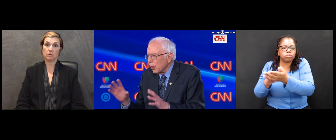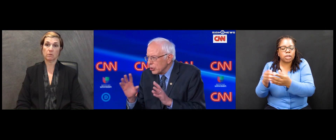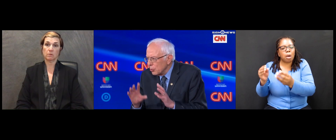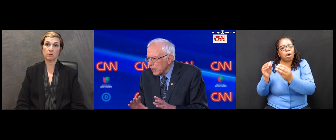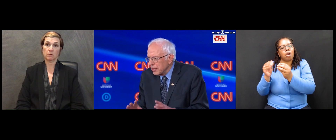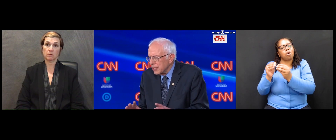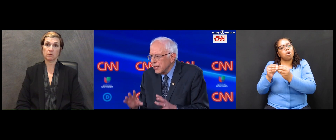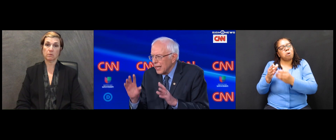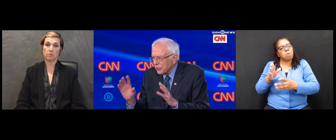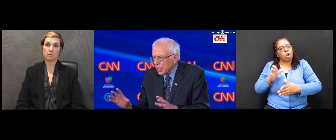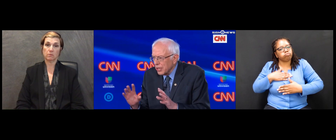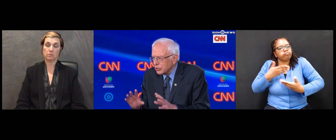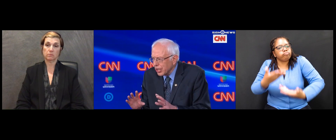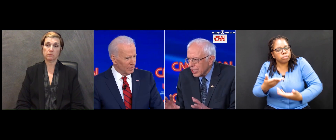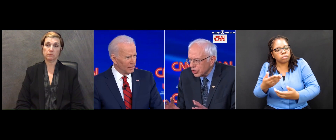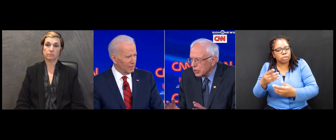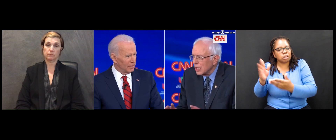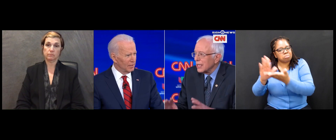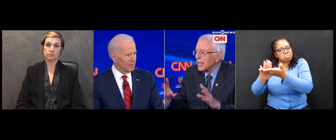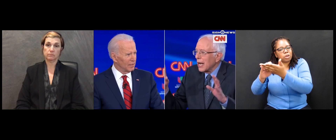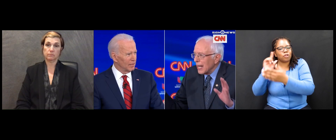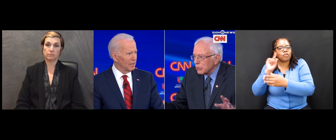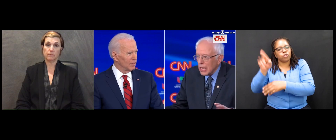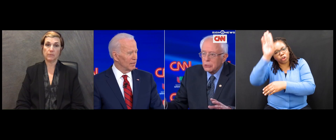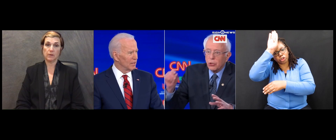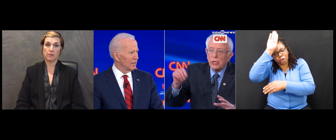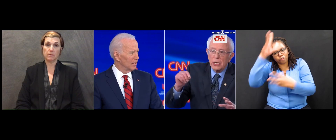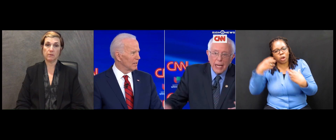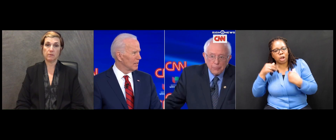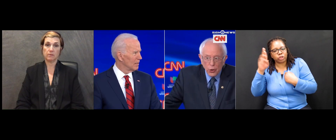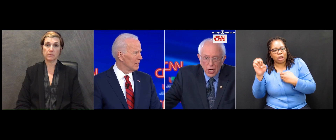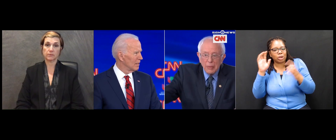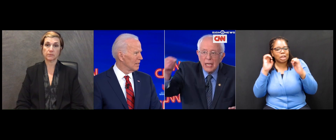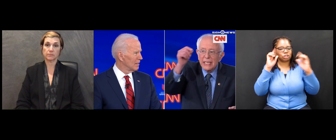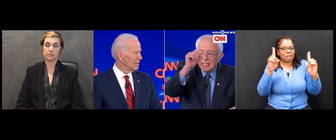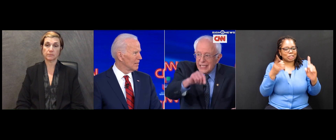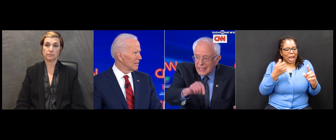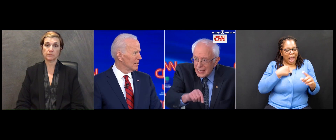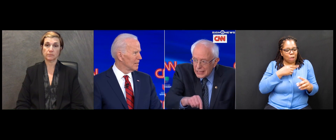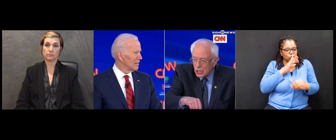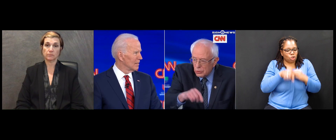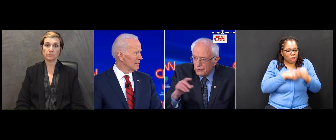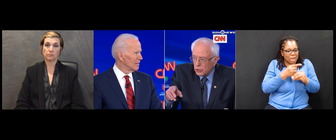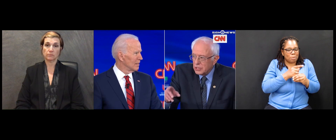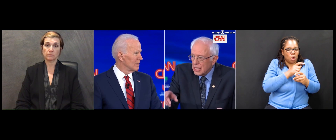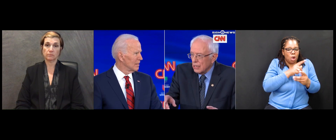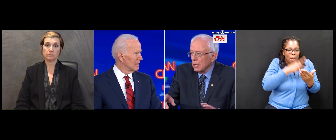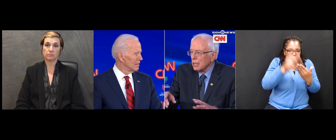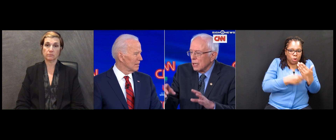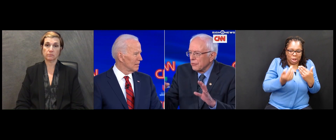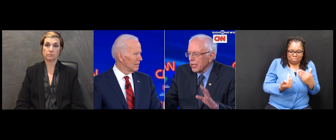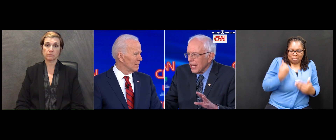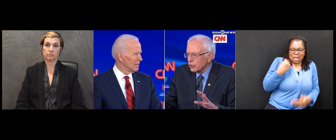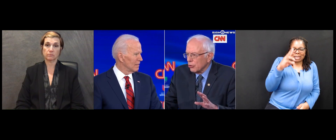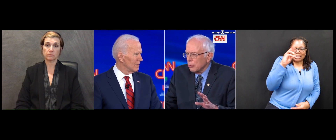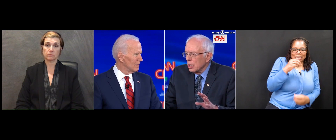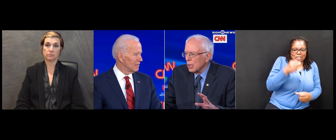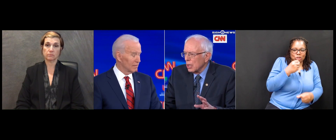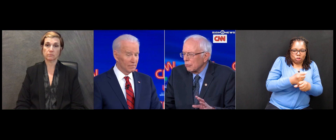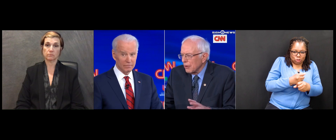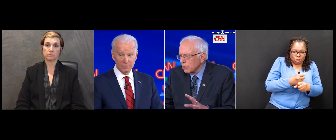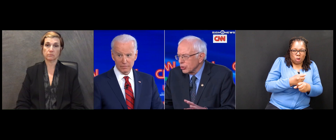of what Cuba did in healthcare and education than I was. I was talking about a program 60 years ago in the first year of the